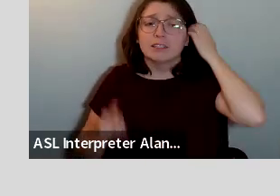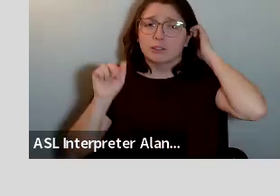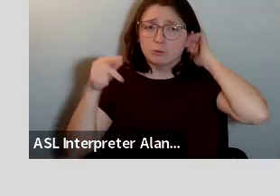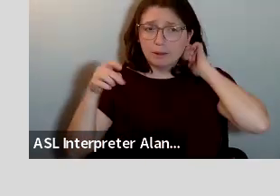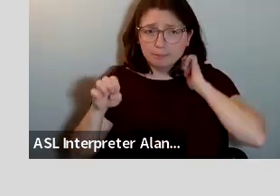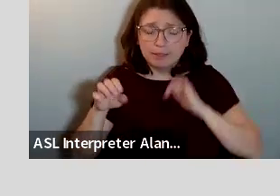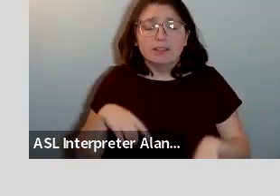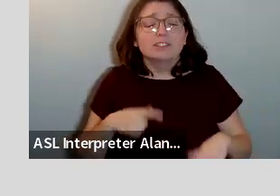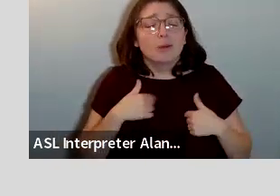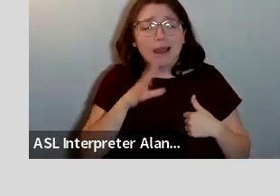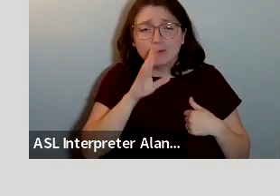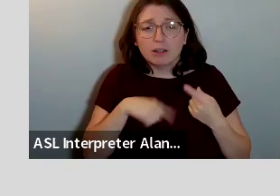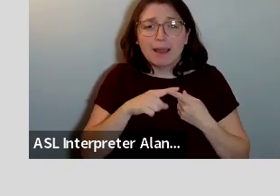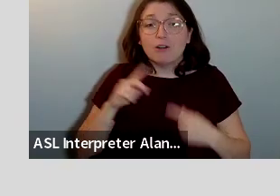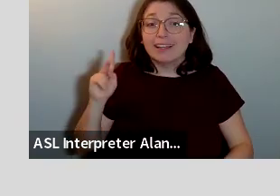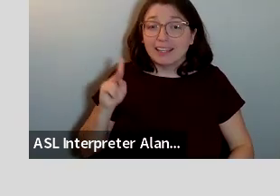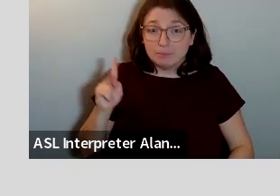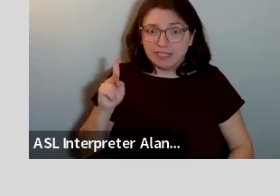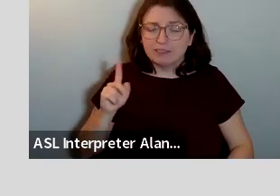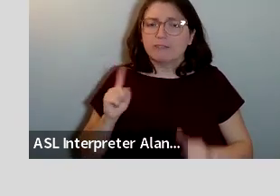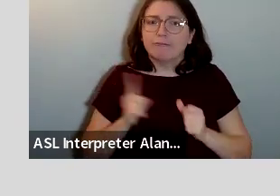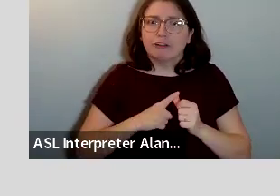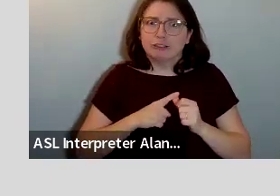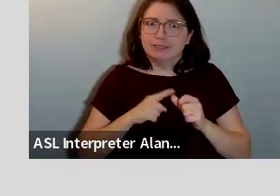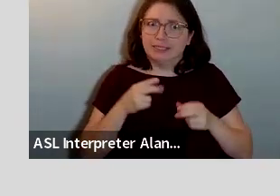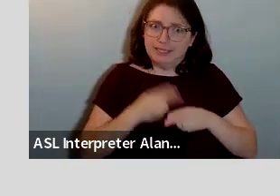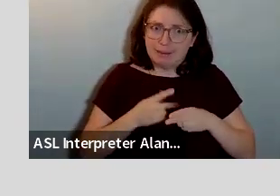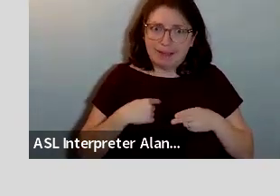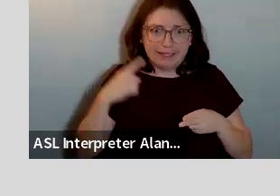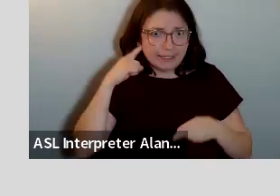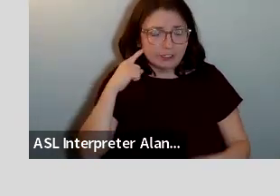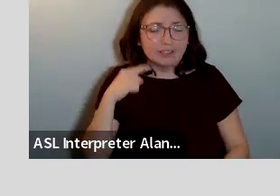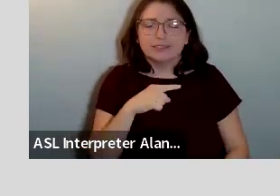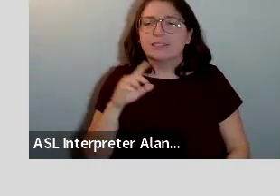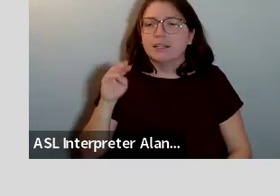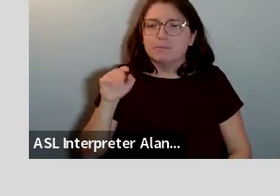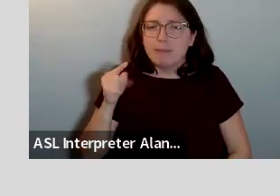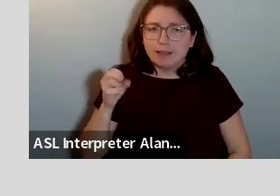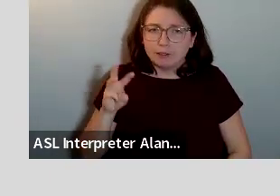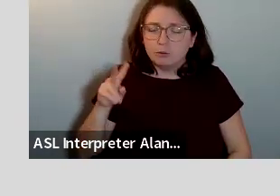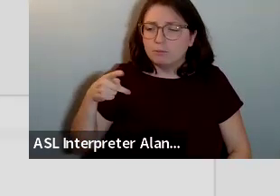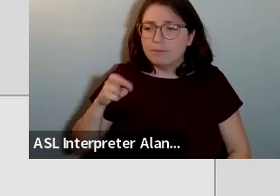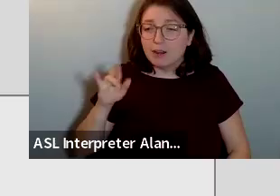talk about ketamine, the first name I hear about is Matthew Perry's, who died with ketamine in his system.